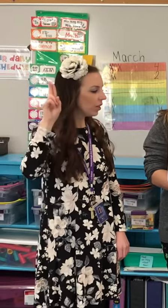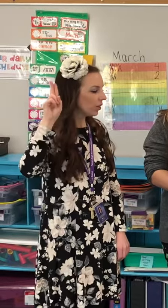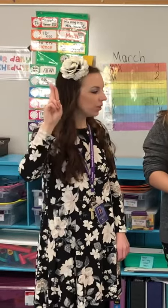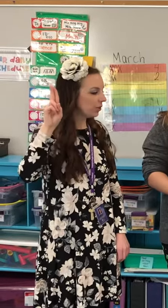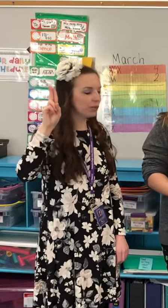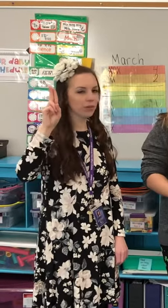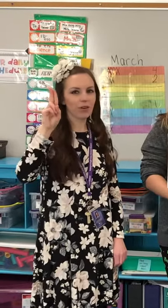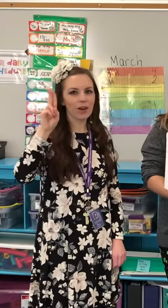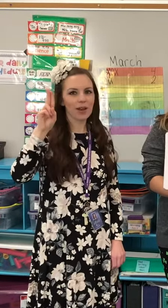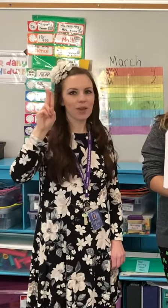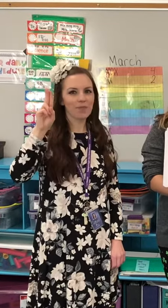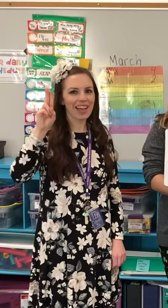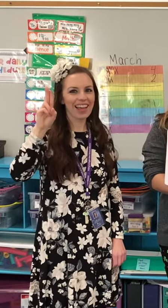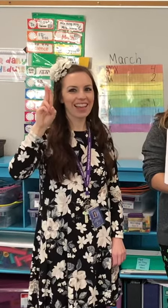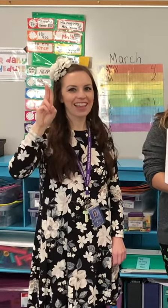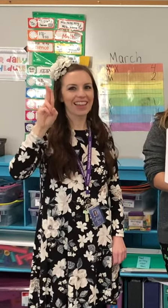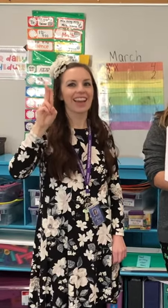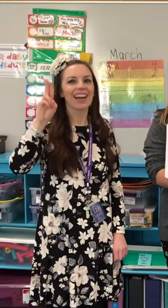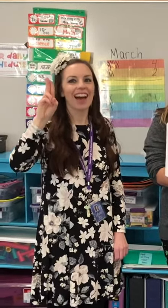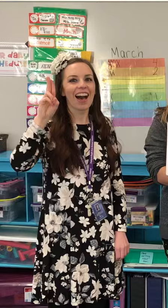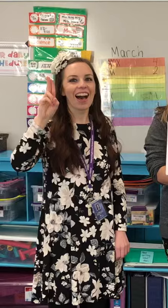U for umbrella.